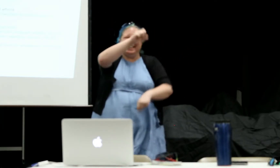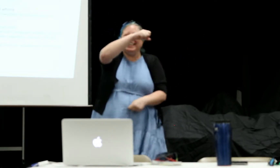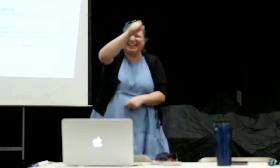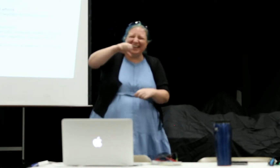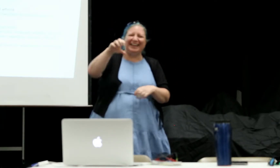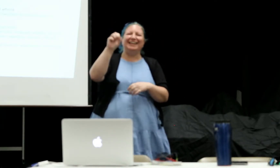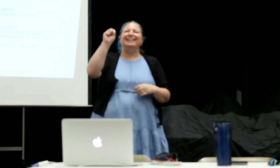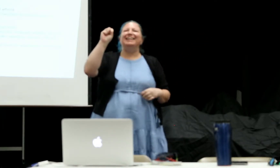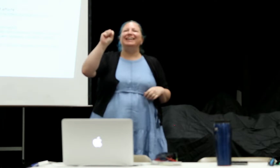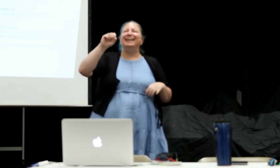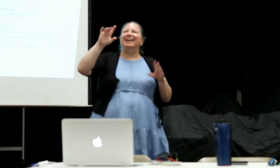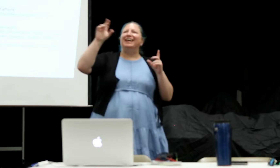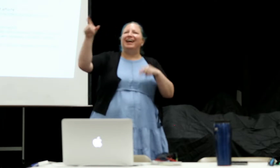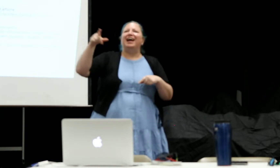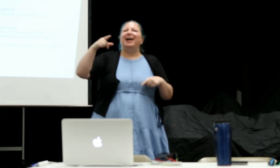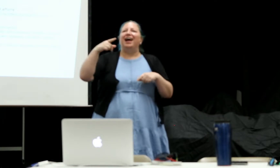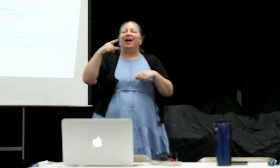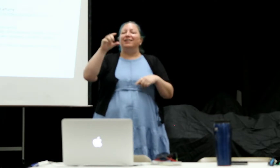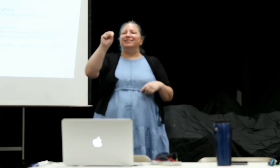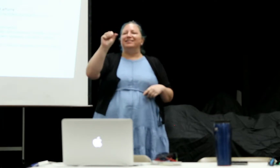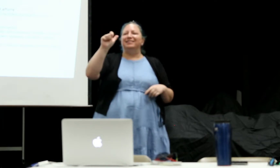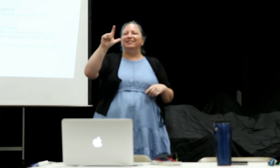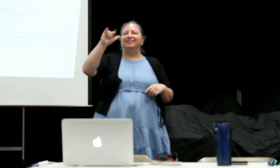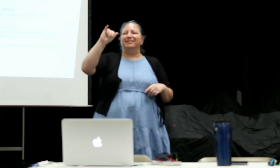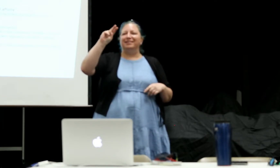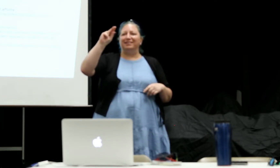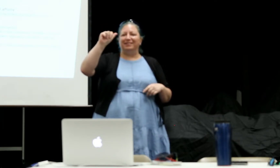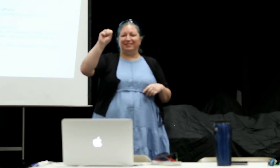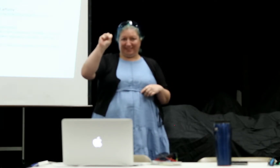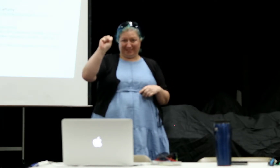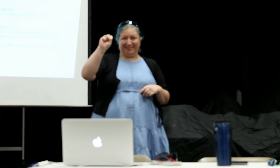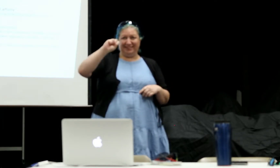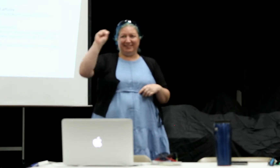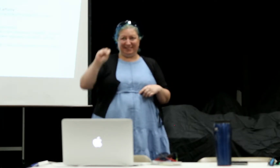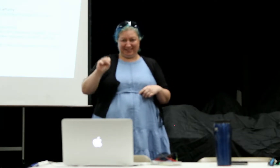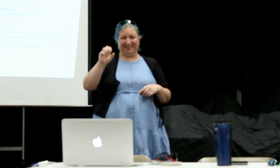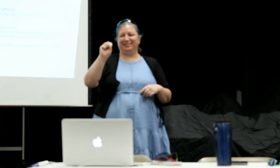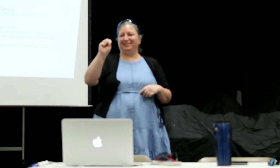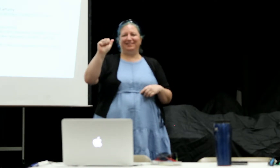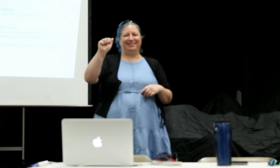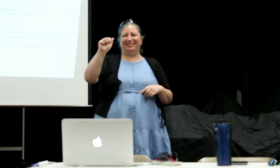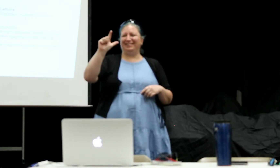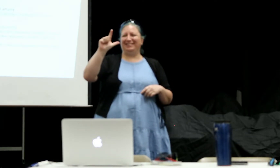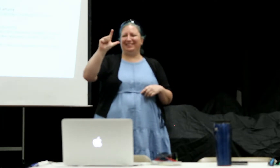Okay, well, yes, I am from San Luis,